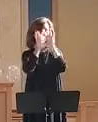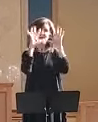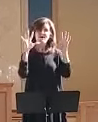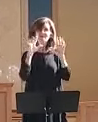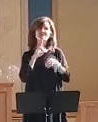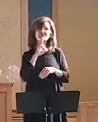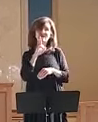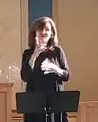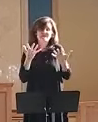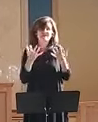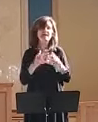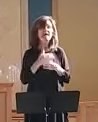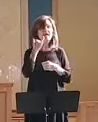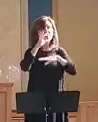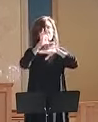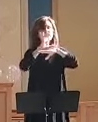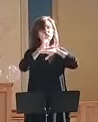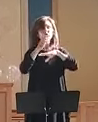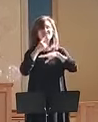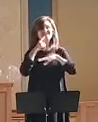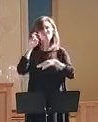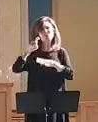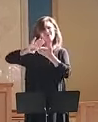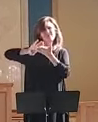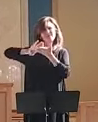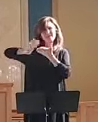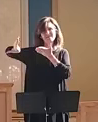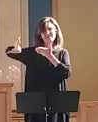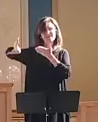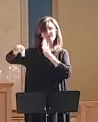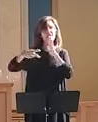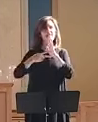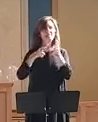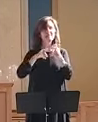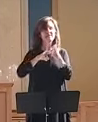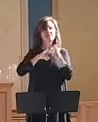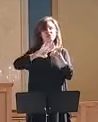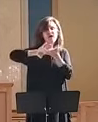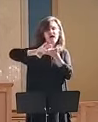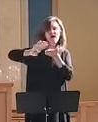the church formally declares someone to be excommunicated, which is out of communion,